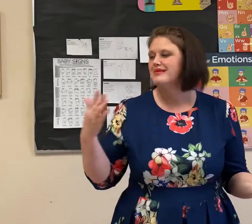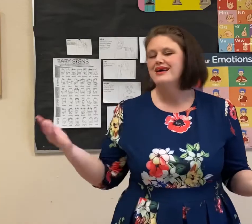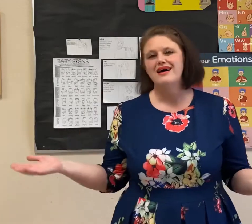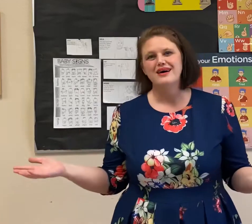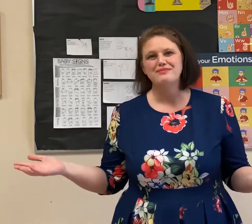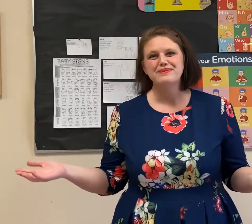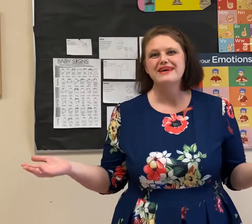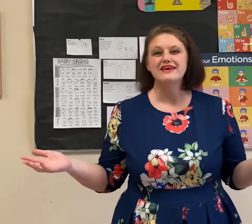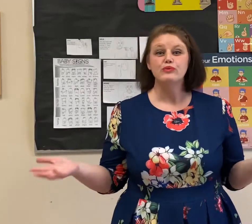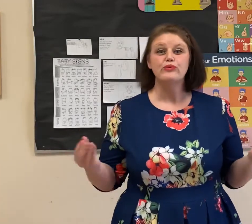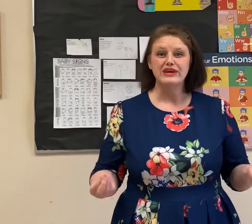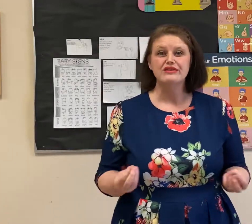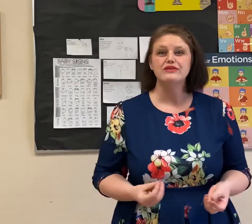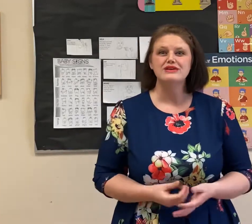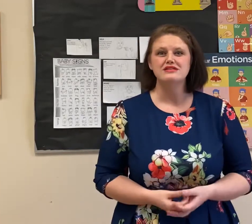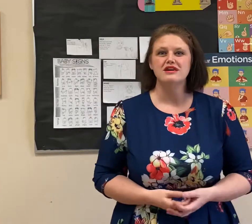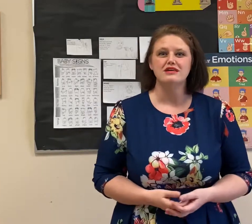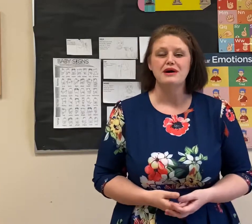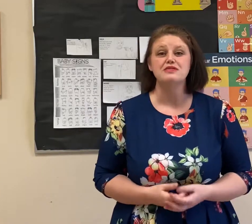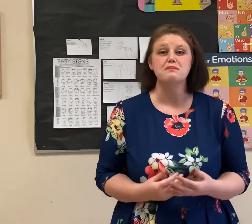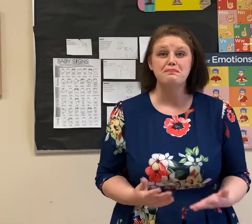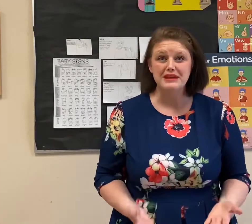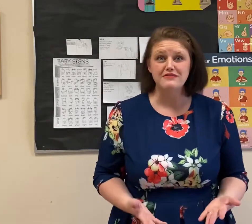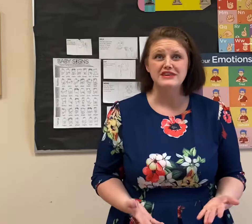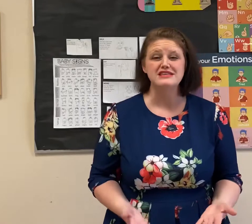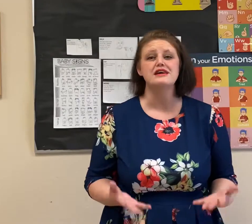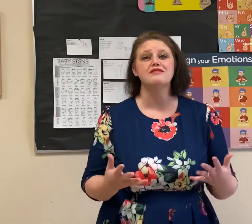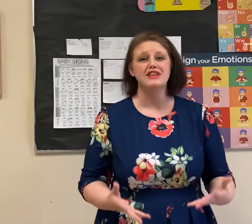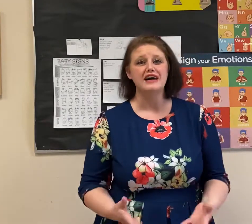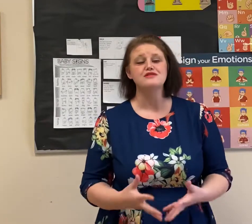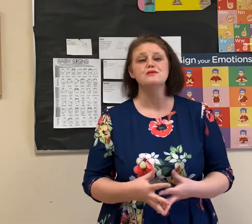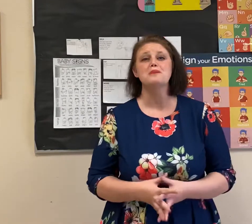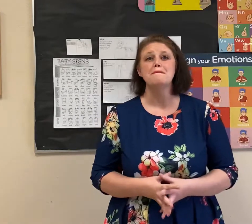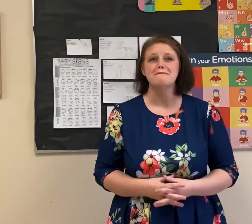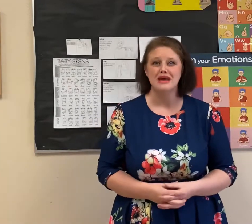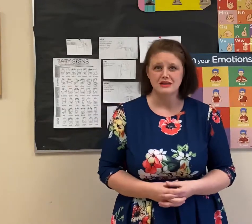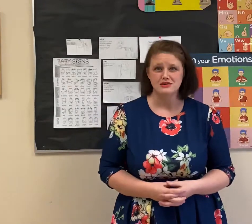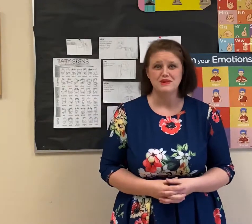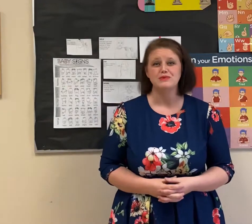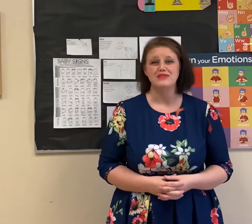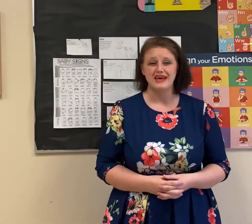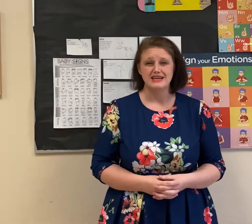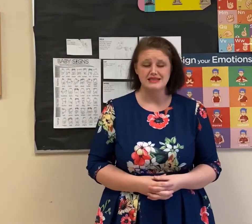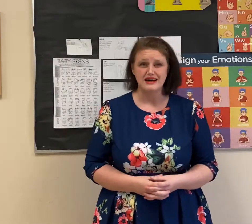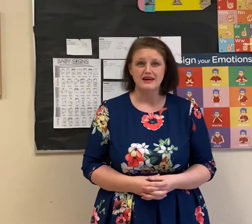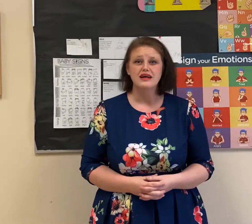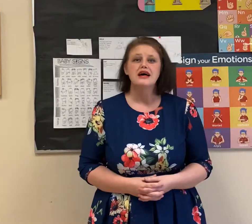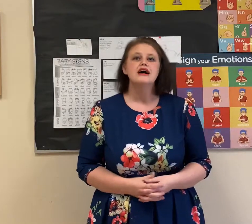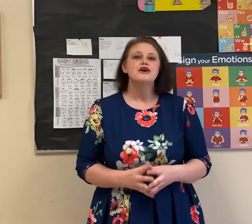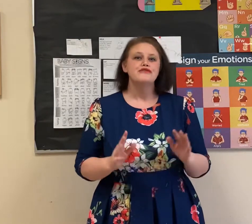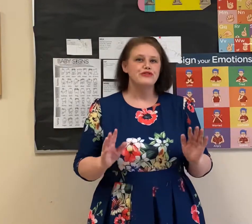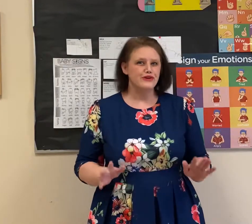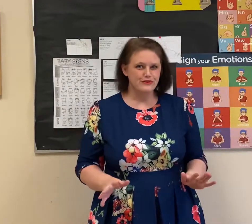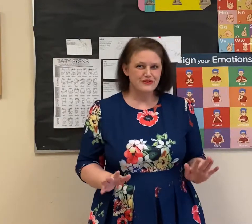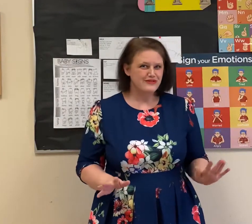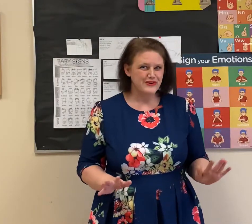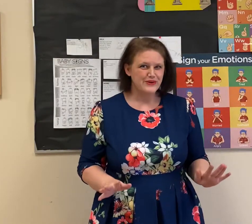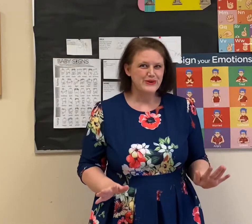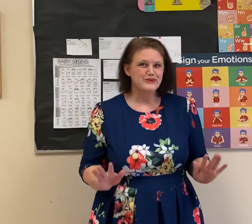up. And we are going to talk about the benefits of classroom management with ASL. For those of you who do